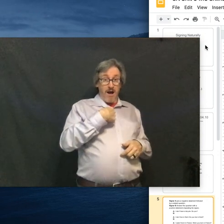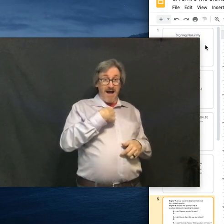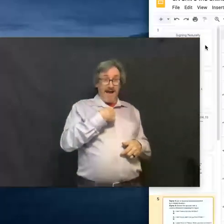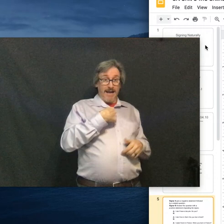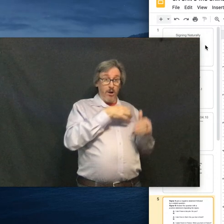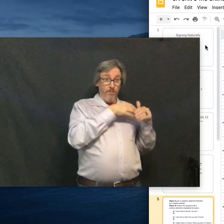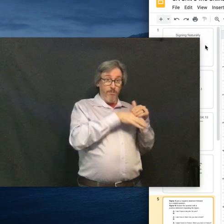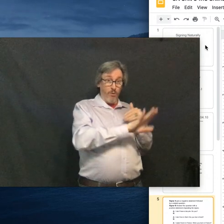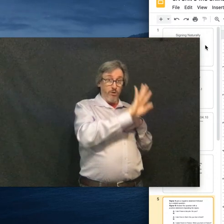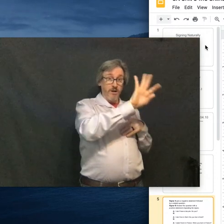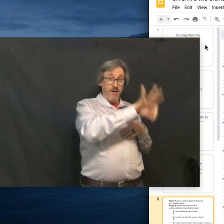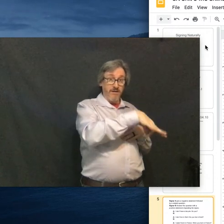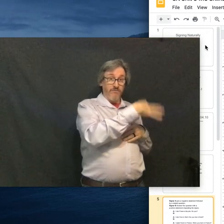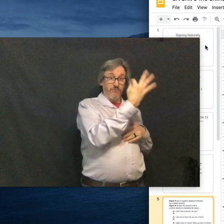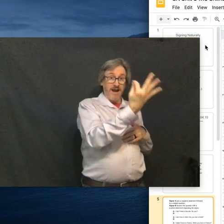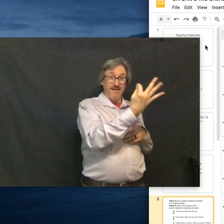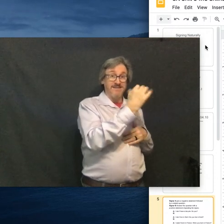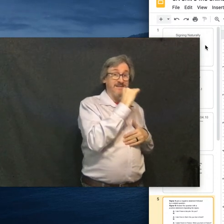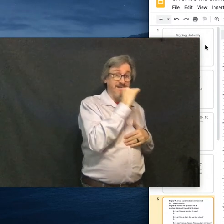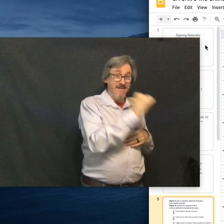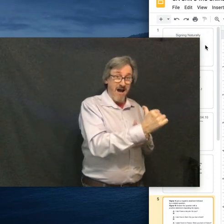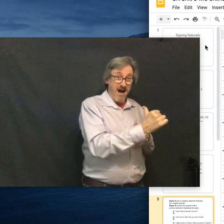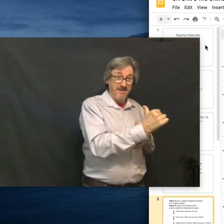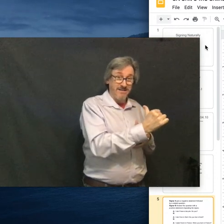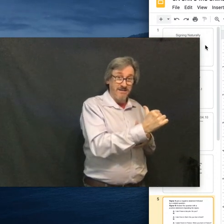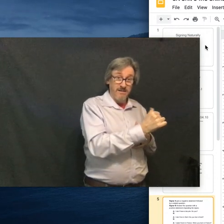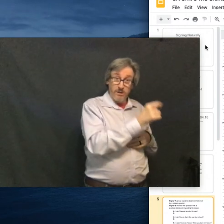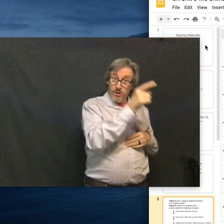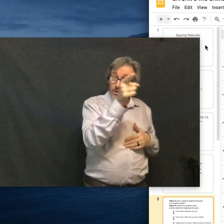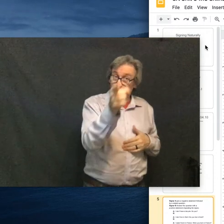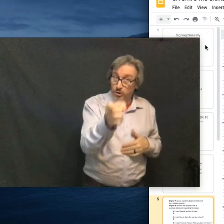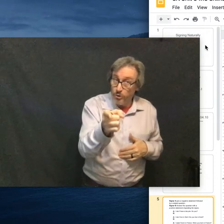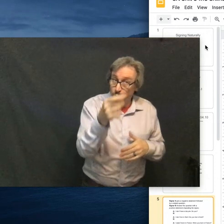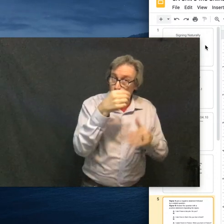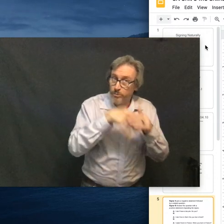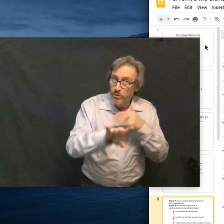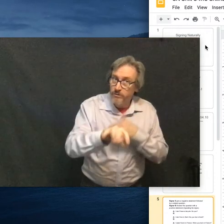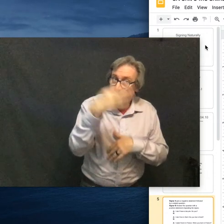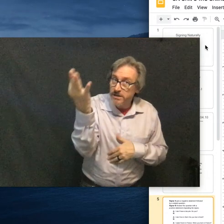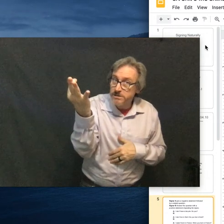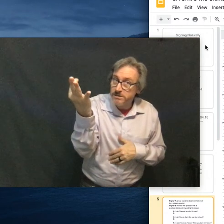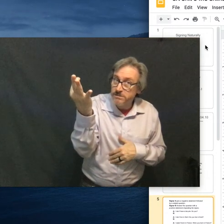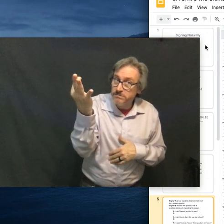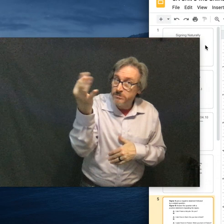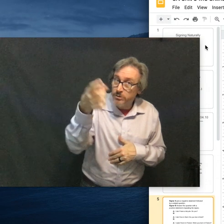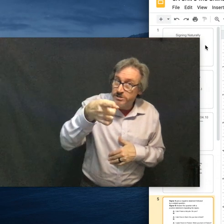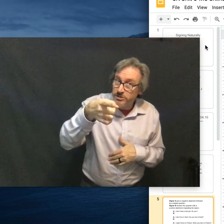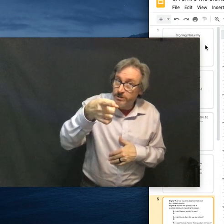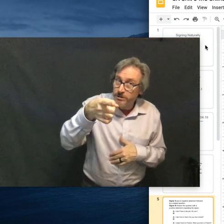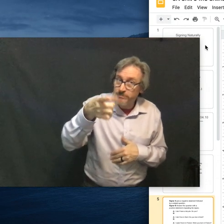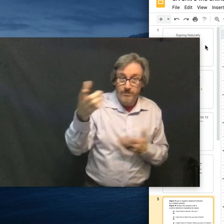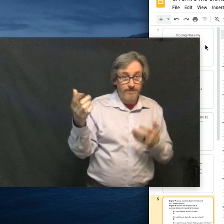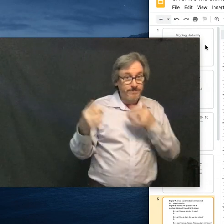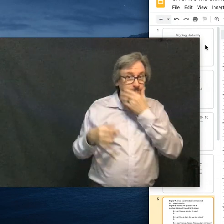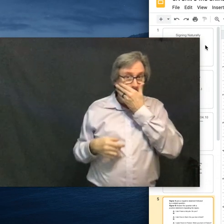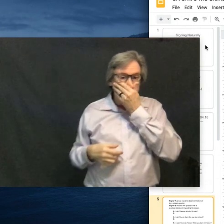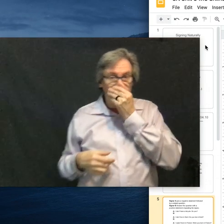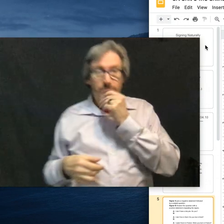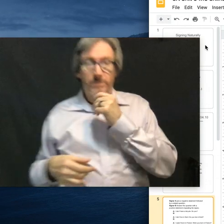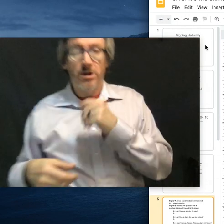So I, born France, not. You born France? Question mark?